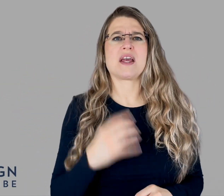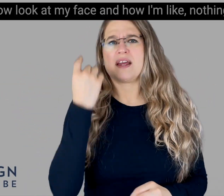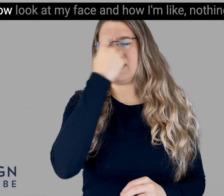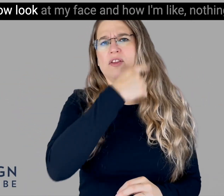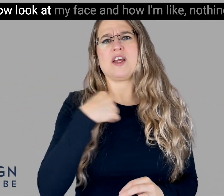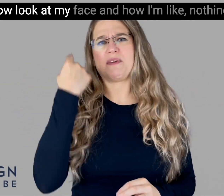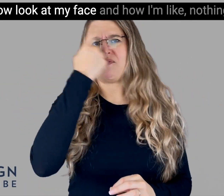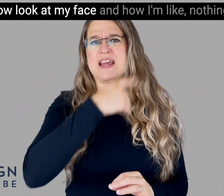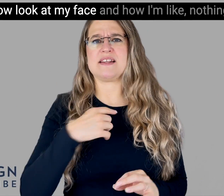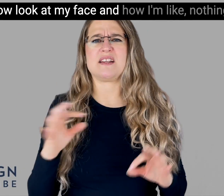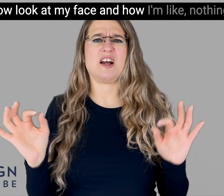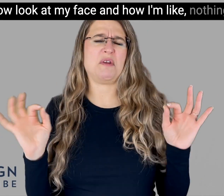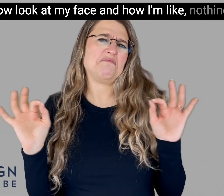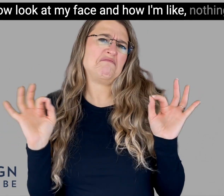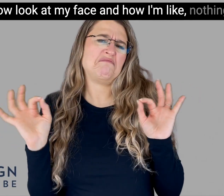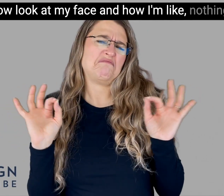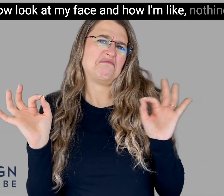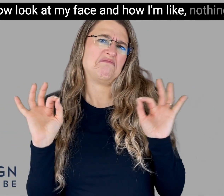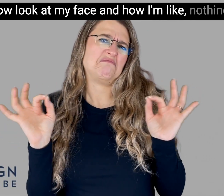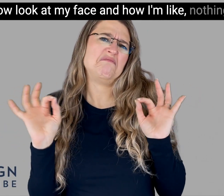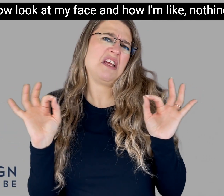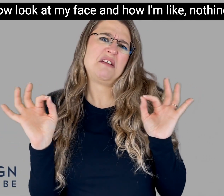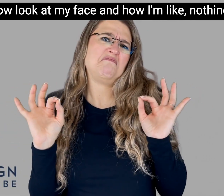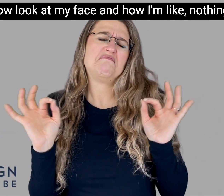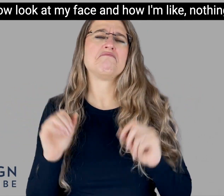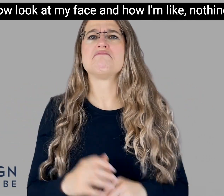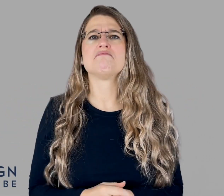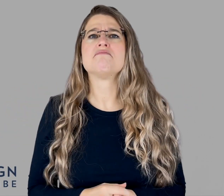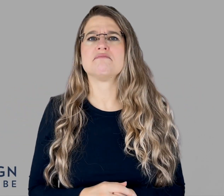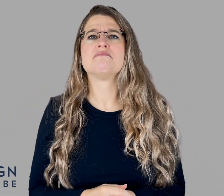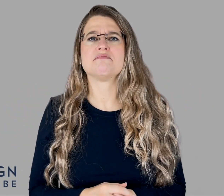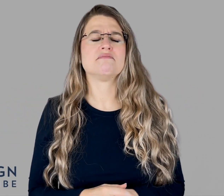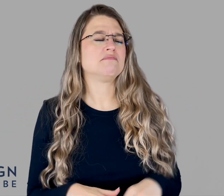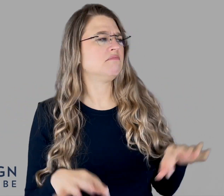Now look at my face and how I'm like, nothing.